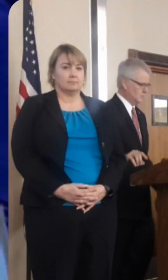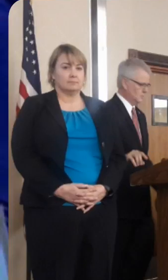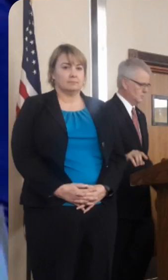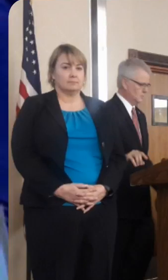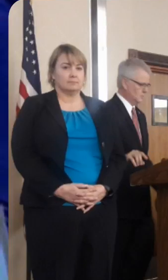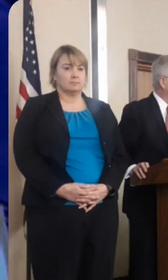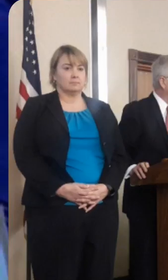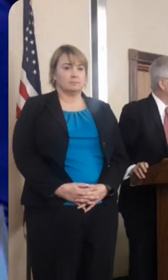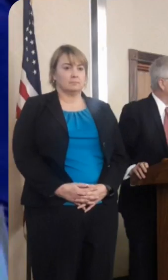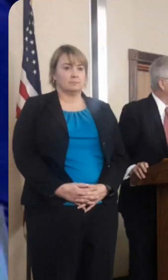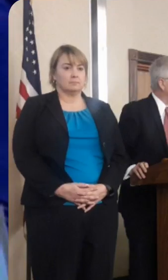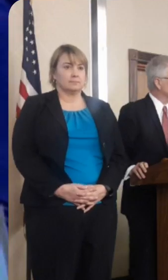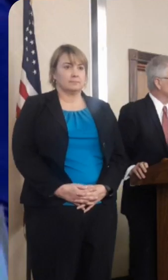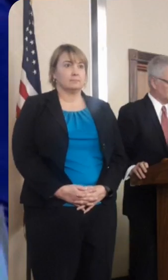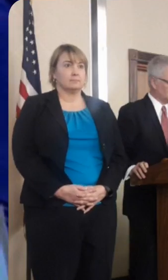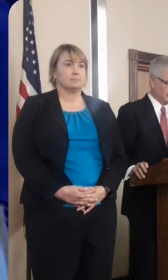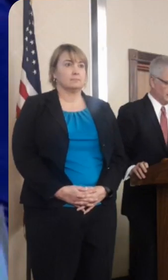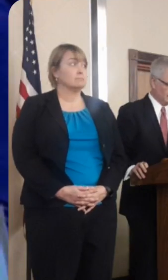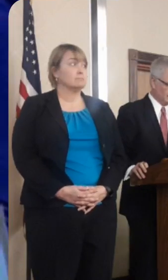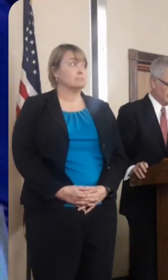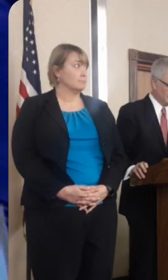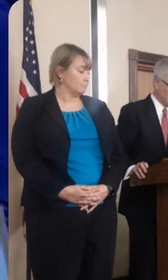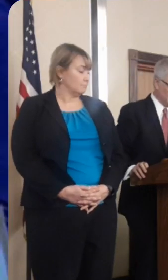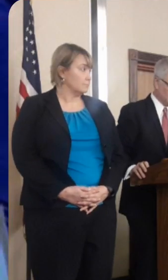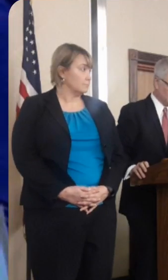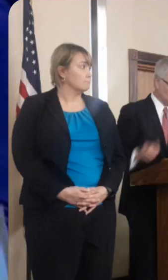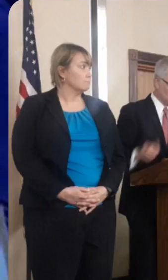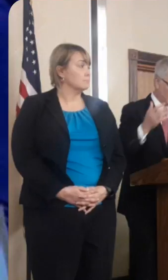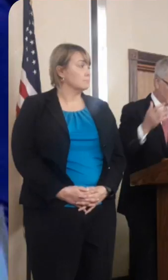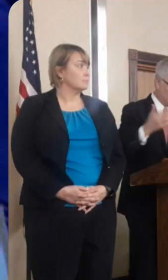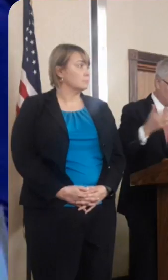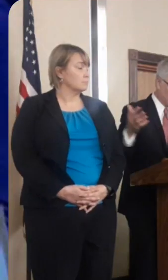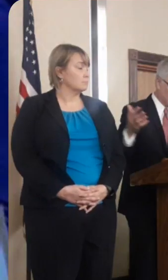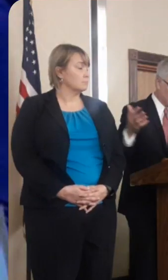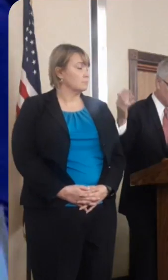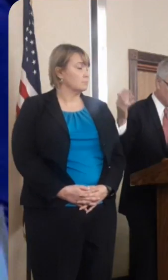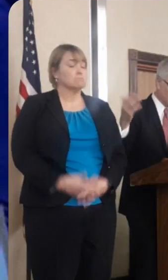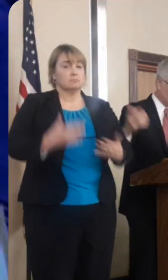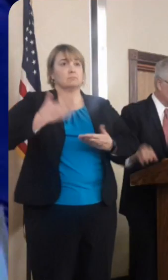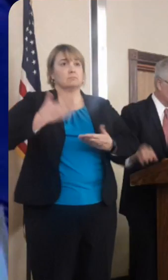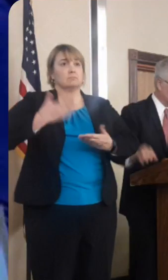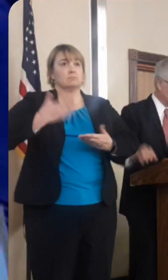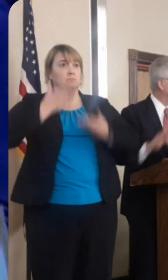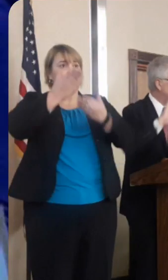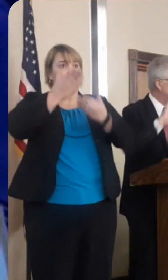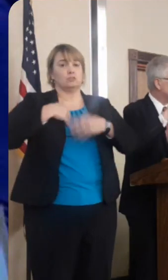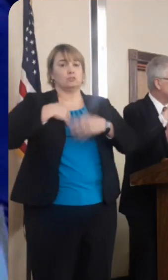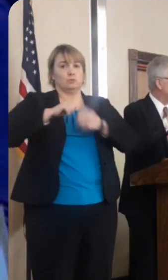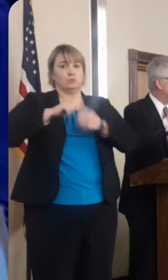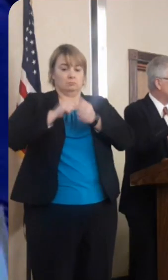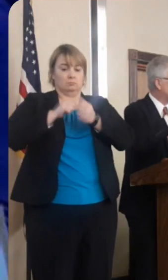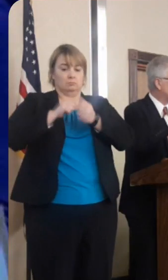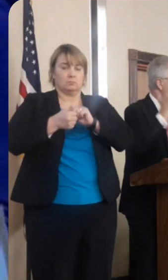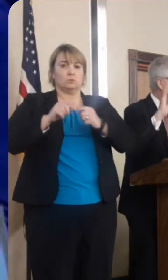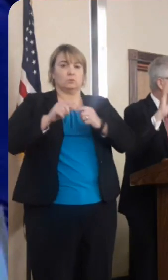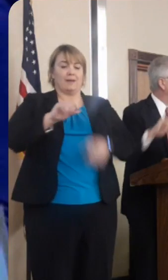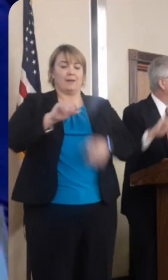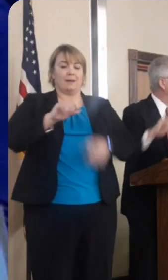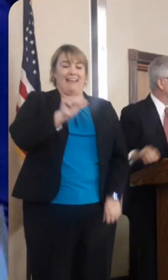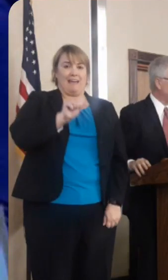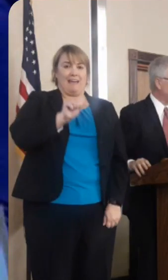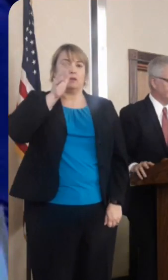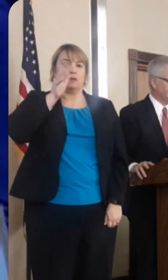Great. So the amendment is changed for a parent of a person. That's perfect. That's fine.